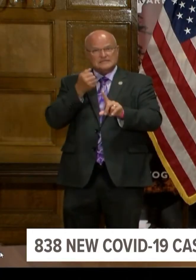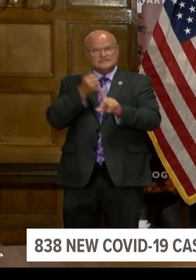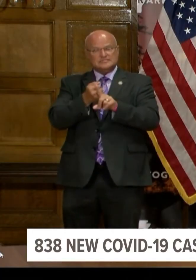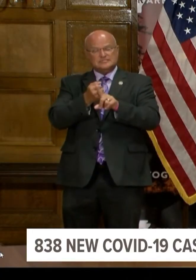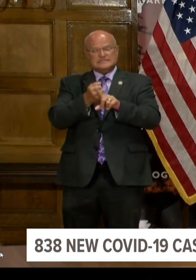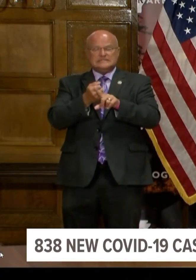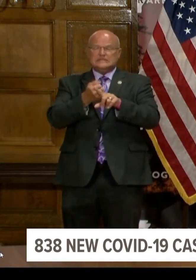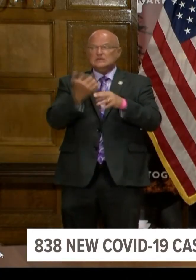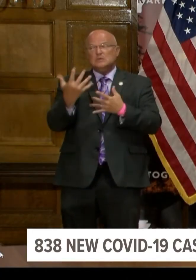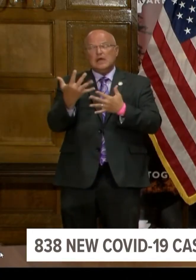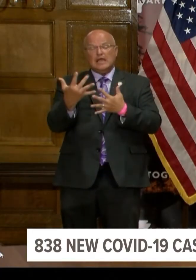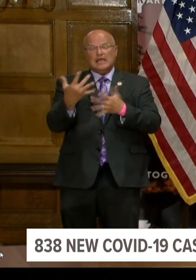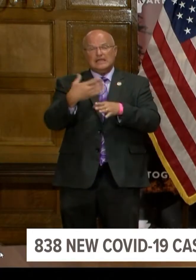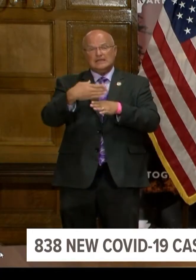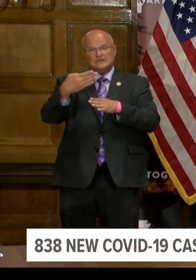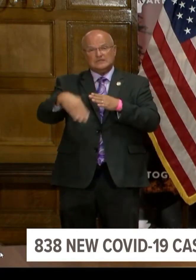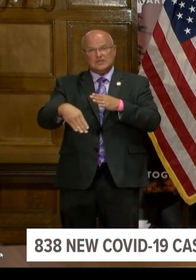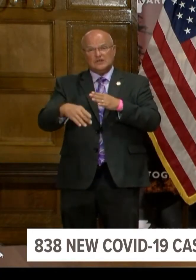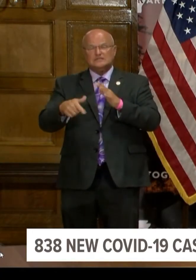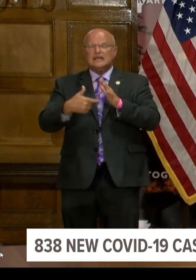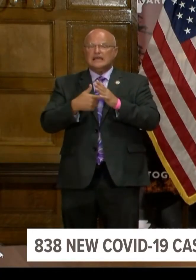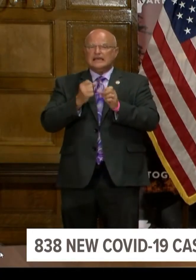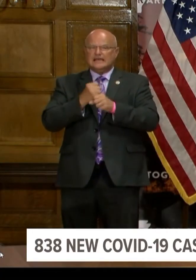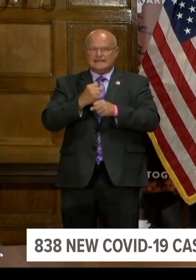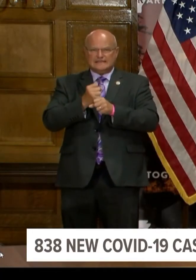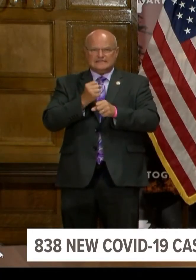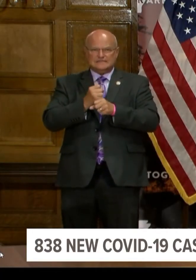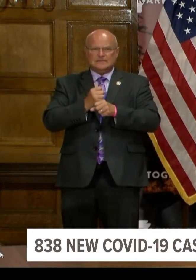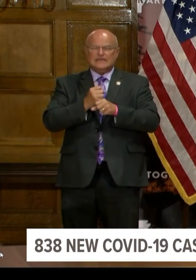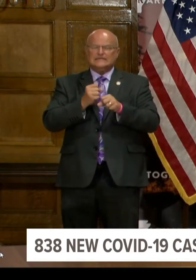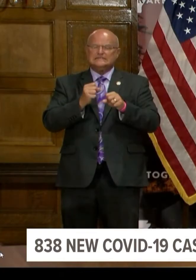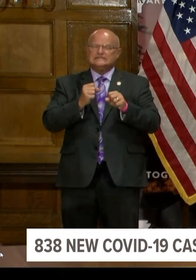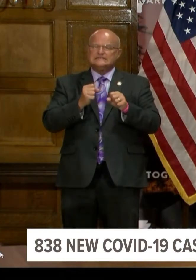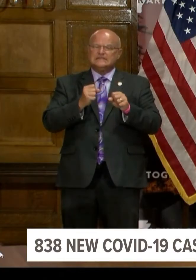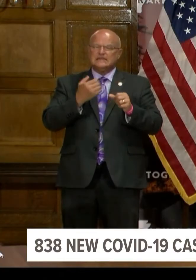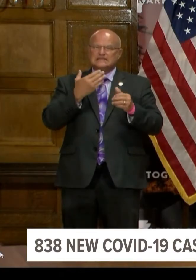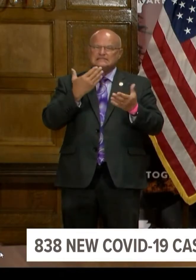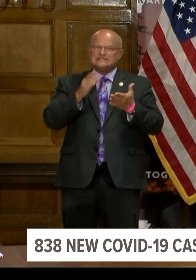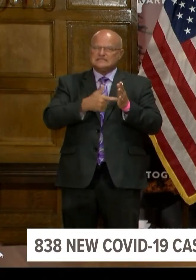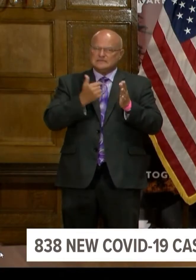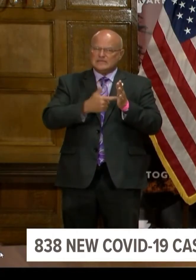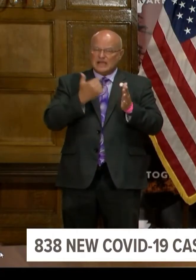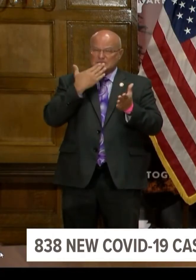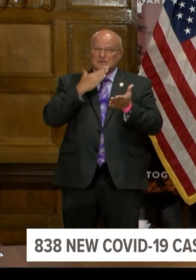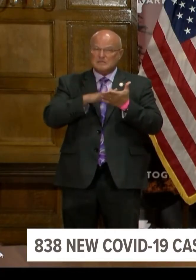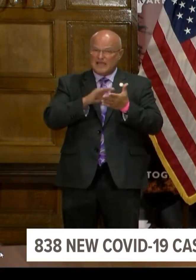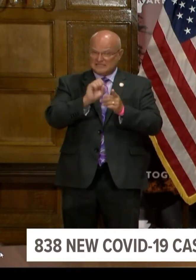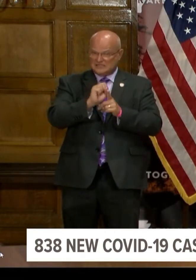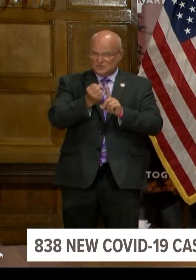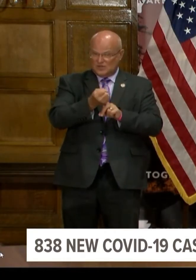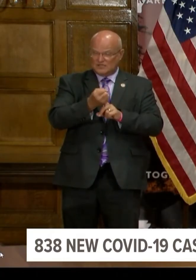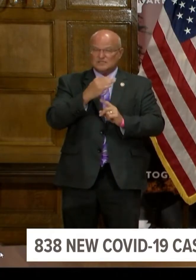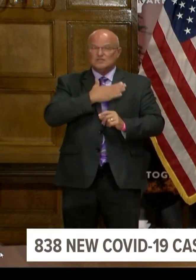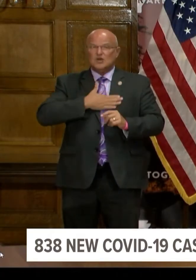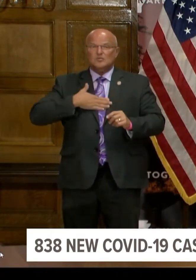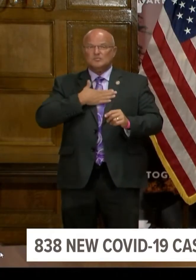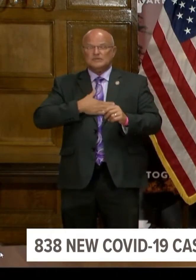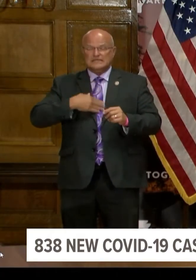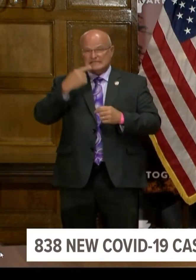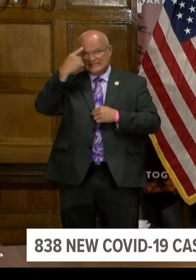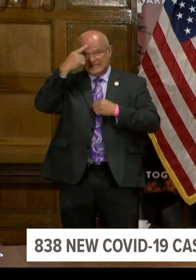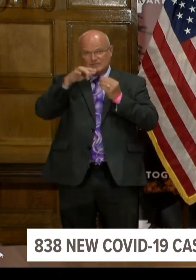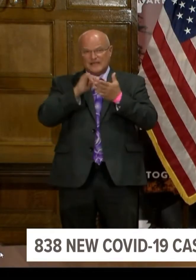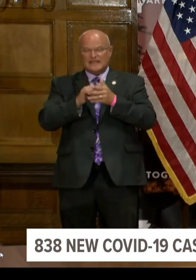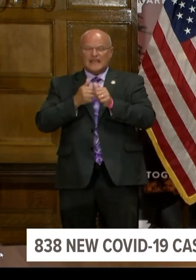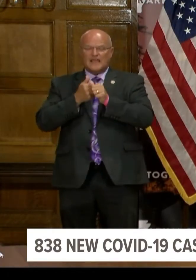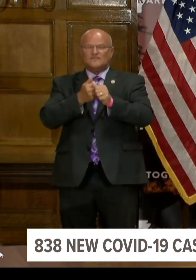pending test results. This does create an untenable situation, so please be mindful of these situations and follow